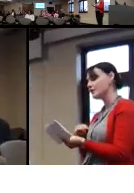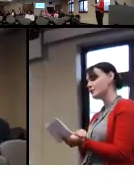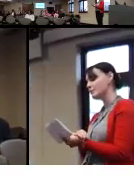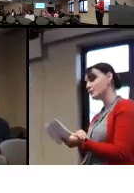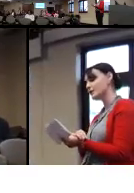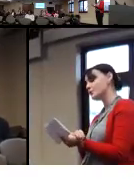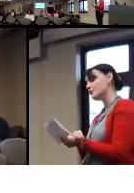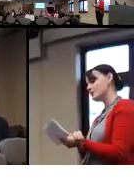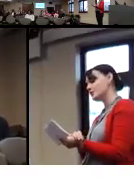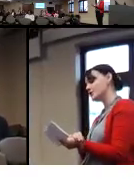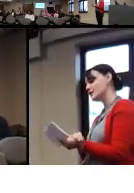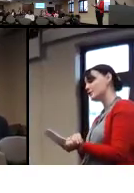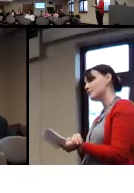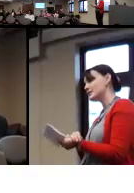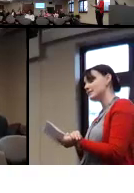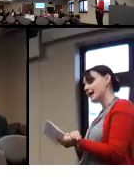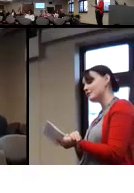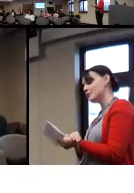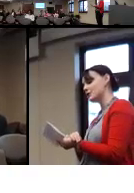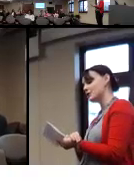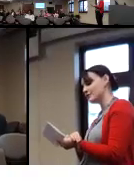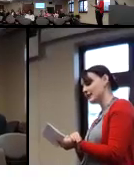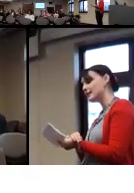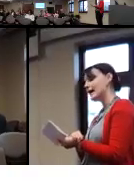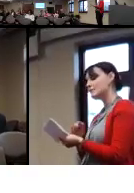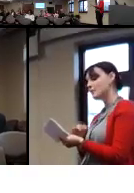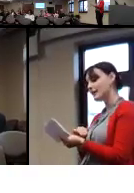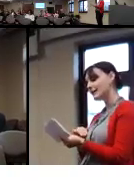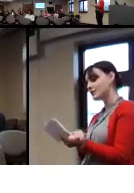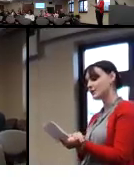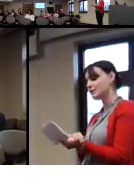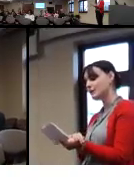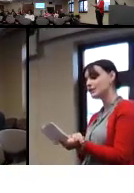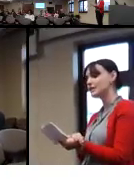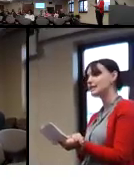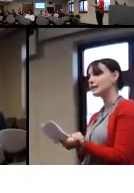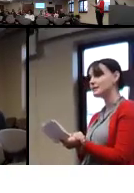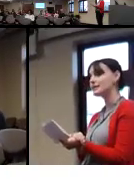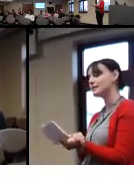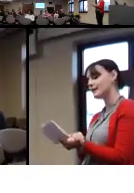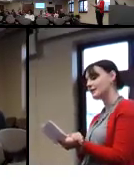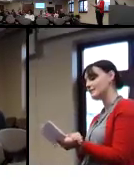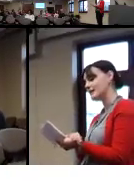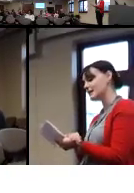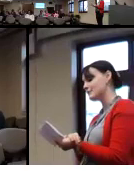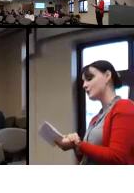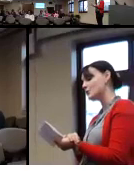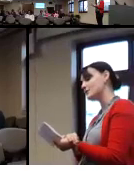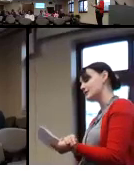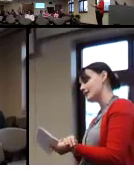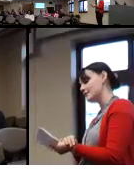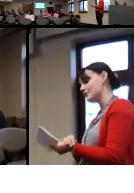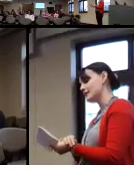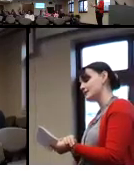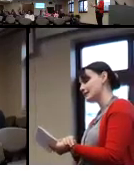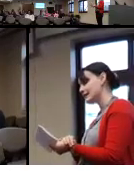2022, she was a postdoctoral researcher at the University of California, Irvine. And before that, she earned her PhD in linguistics and cognitive science from the